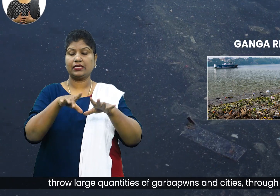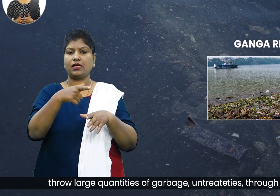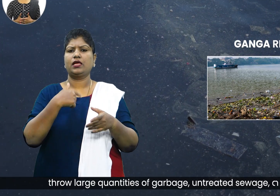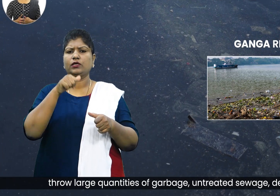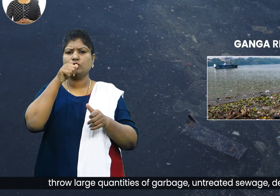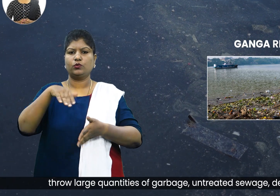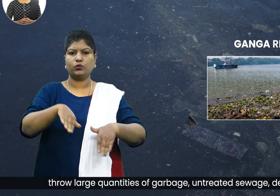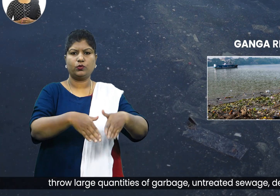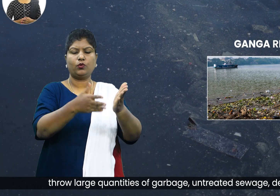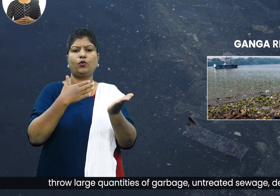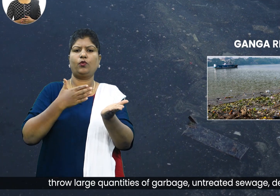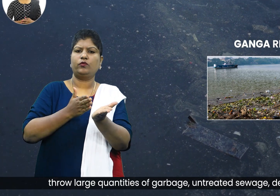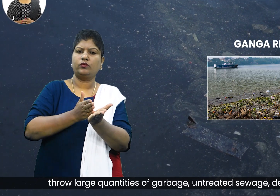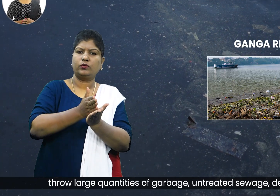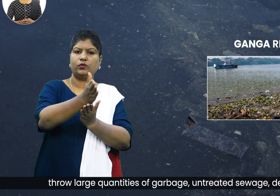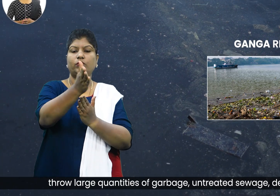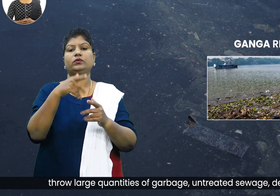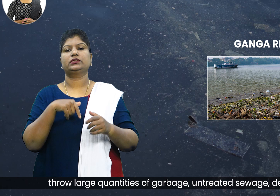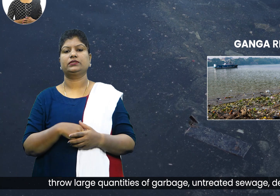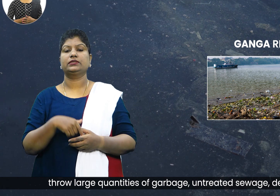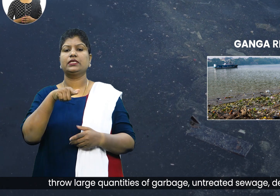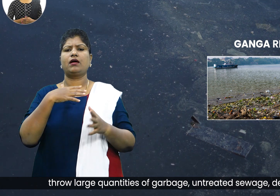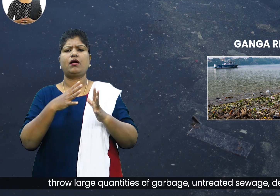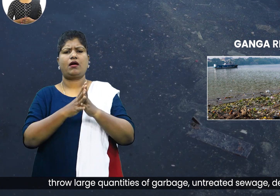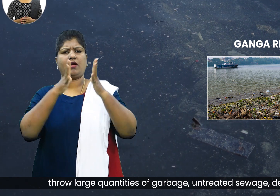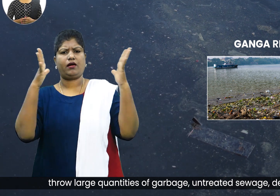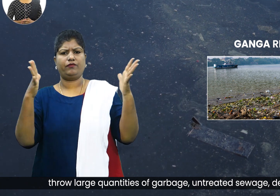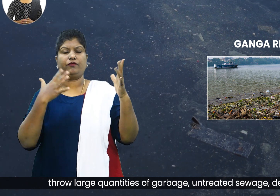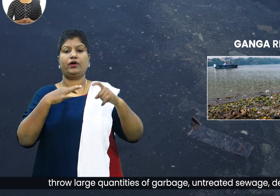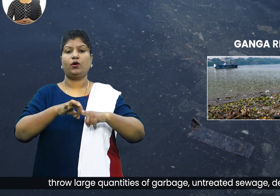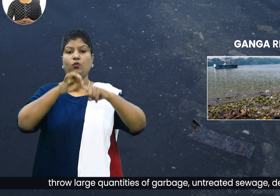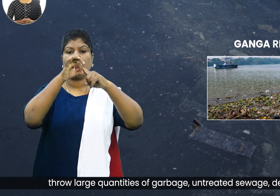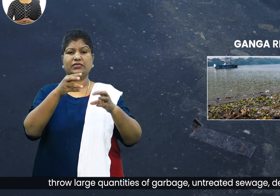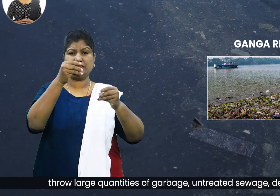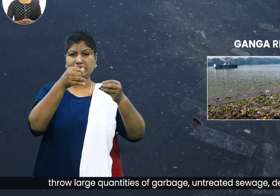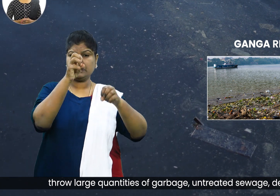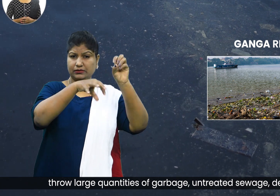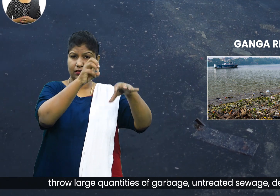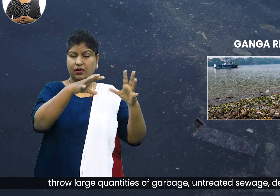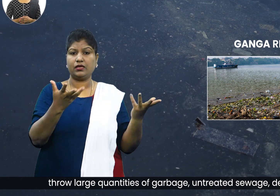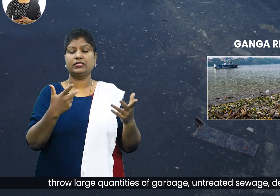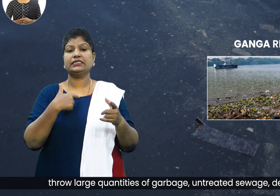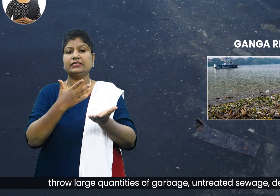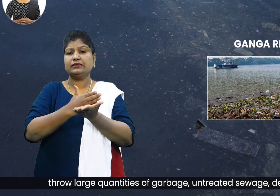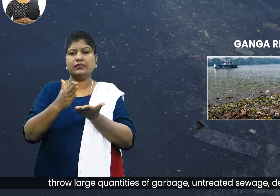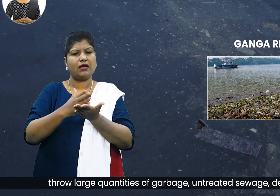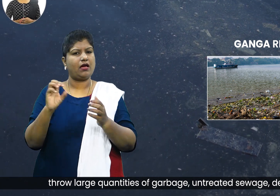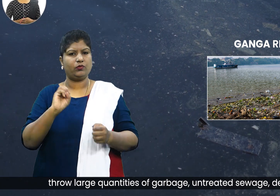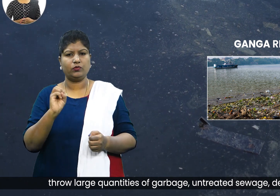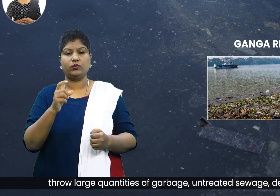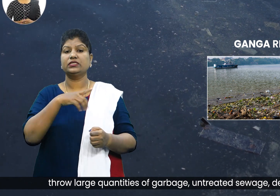throw large quantities of garbage, untreated sewage, dead